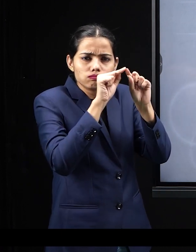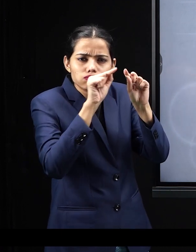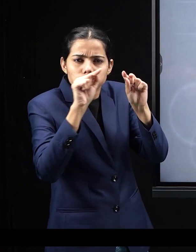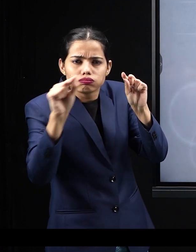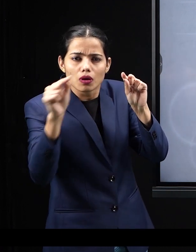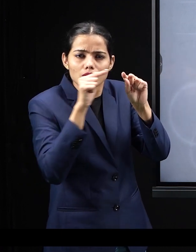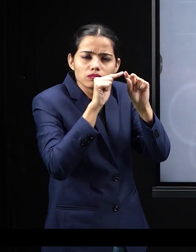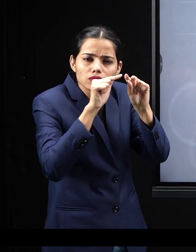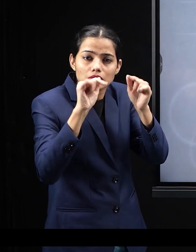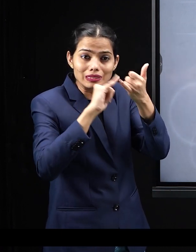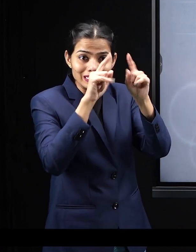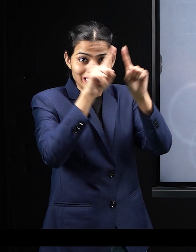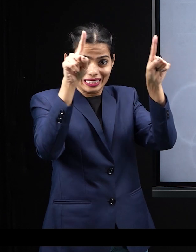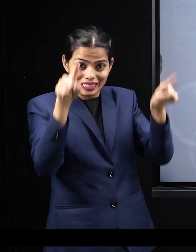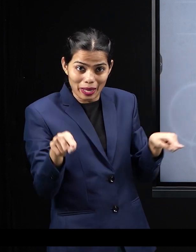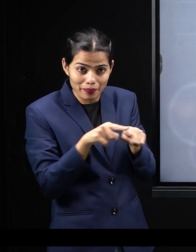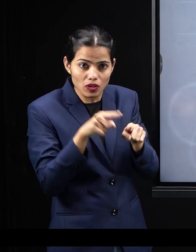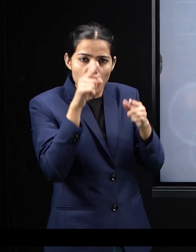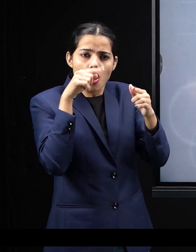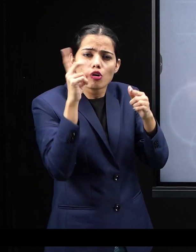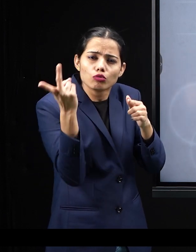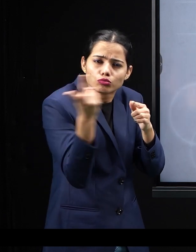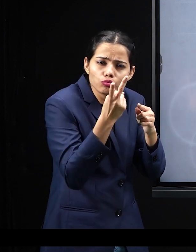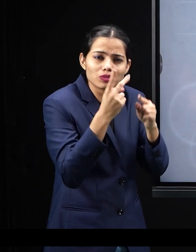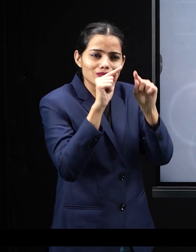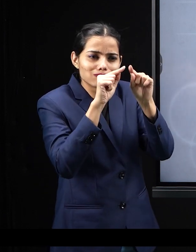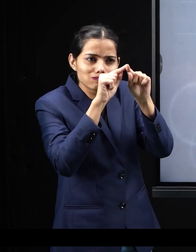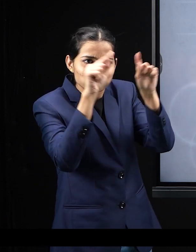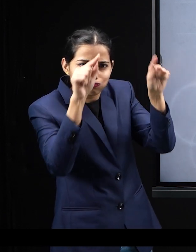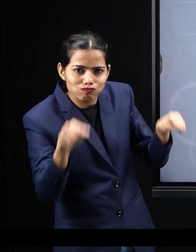Chords are line segments with both endpoints on the circle's boundary.